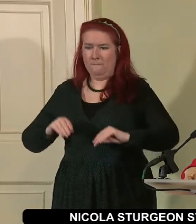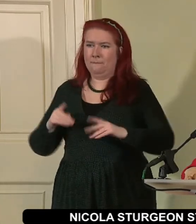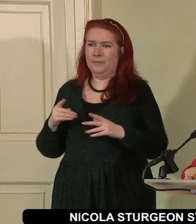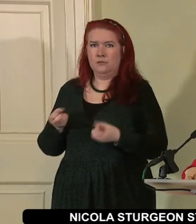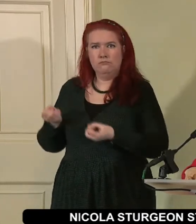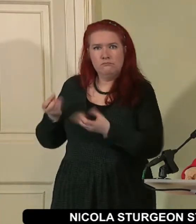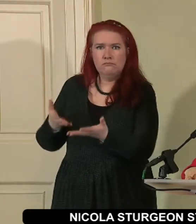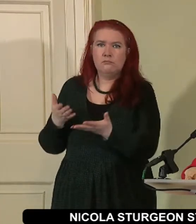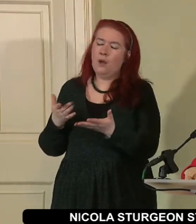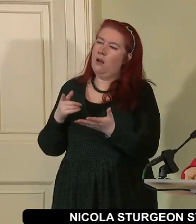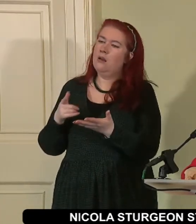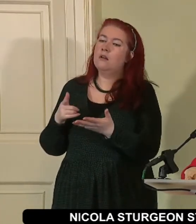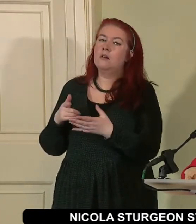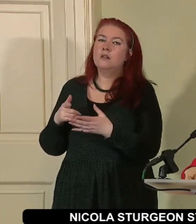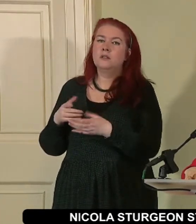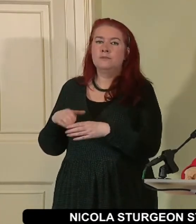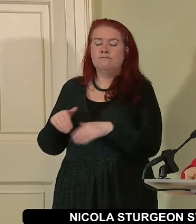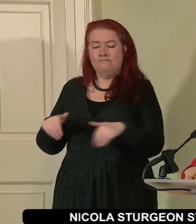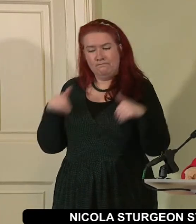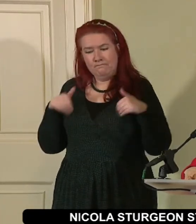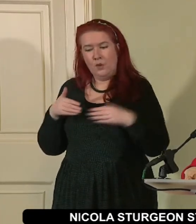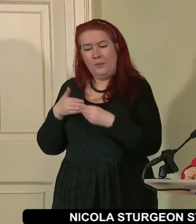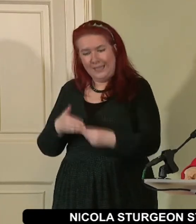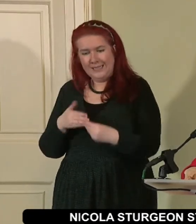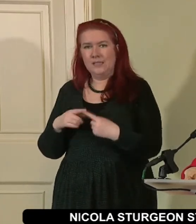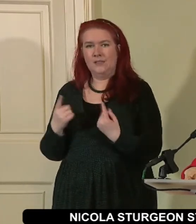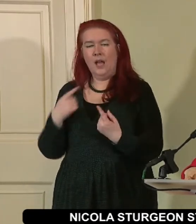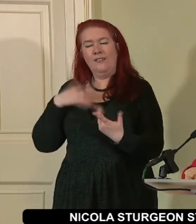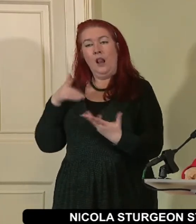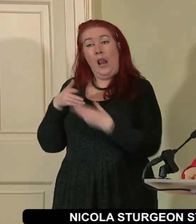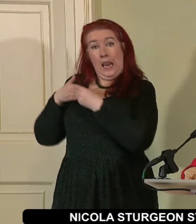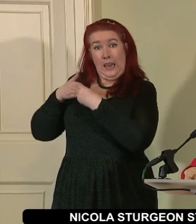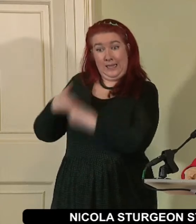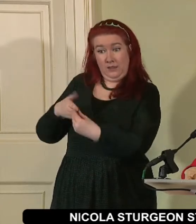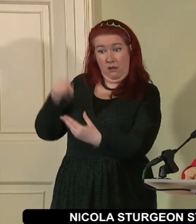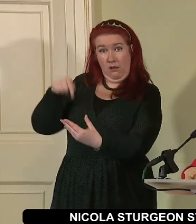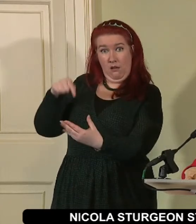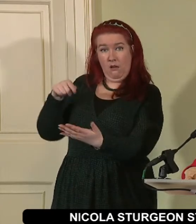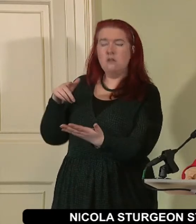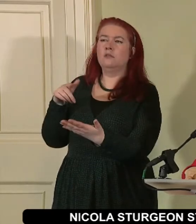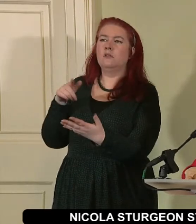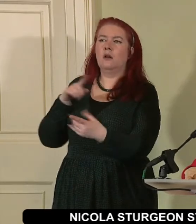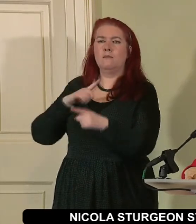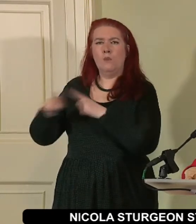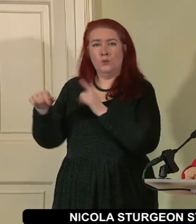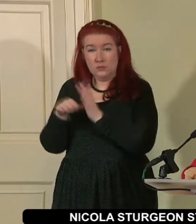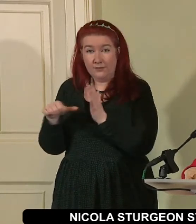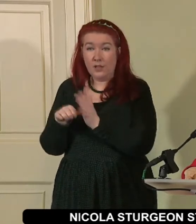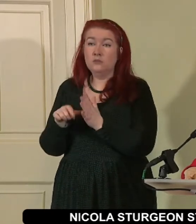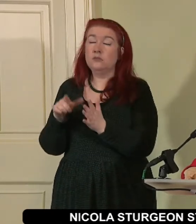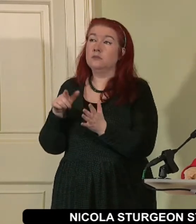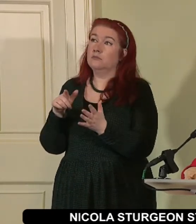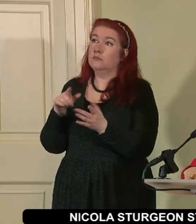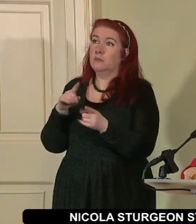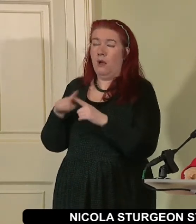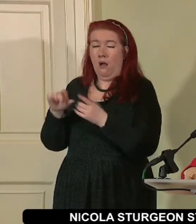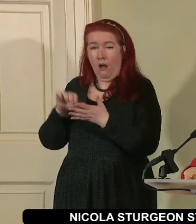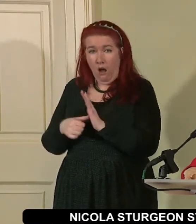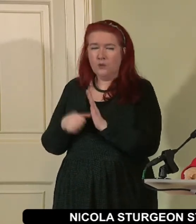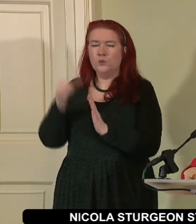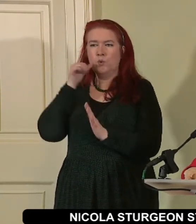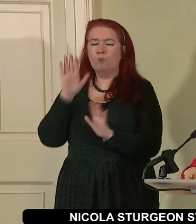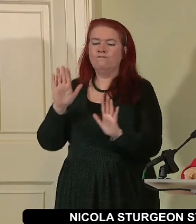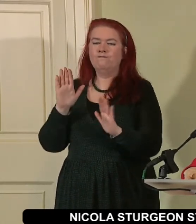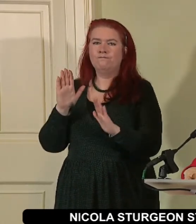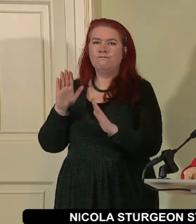has their time. And I think in leadership, one of the hardest but one of the most important things to do is know when that time is up. In